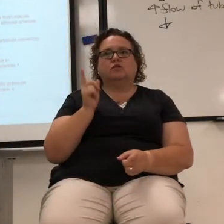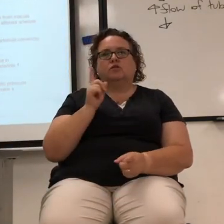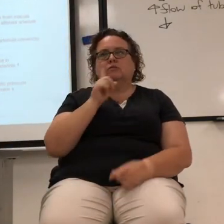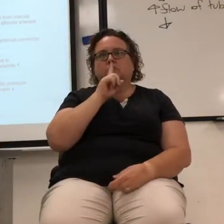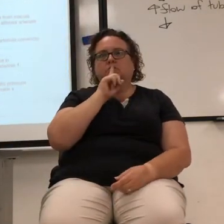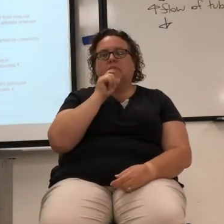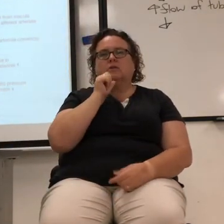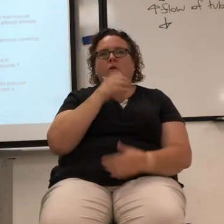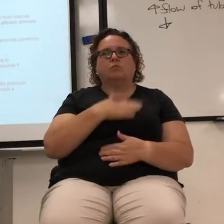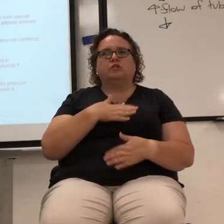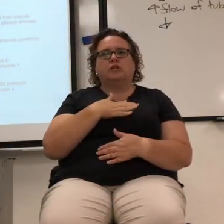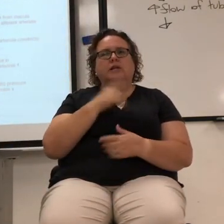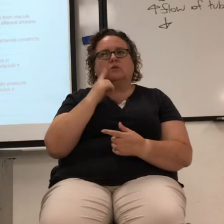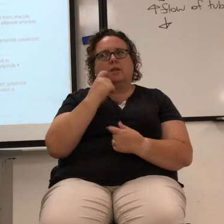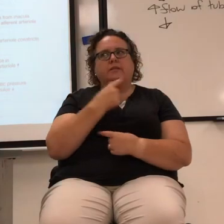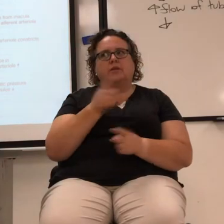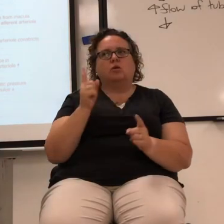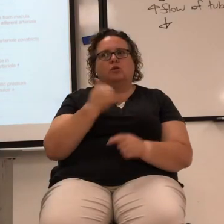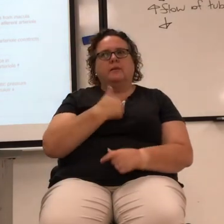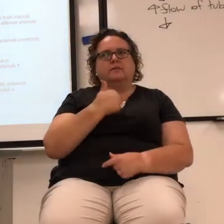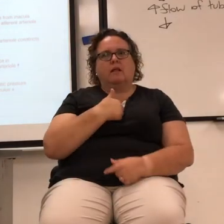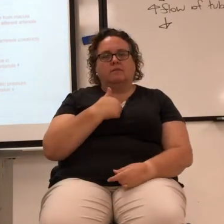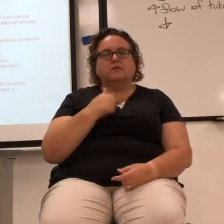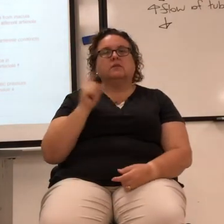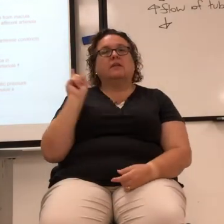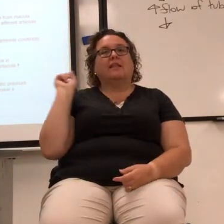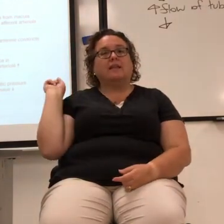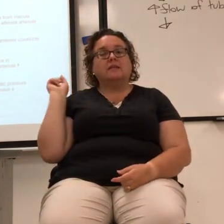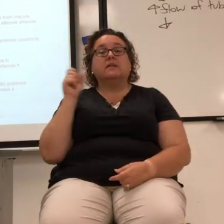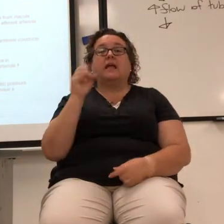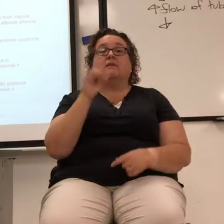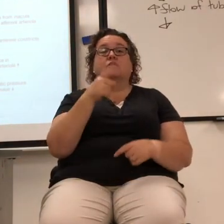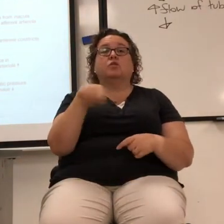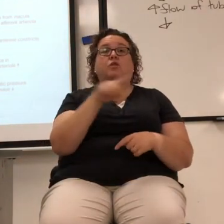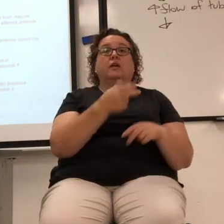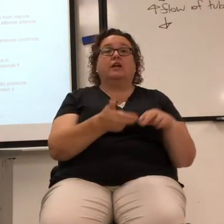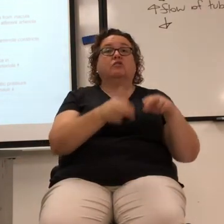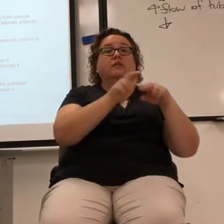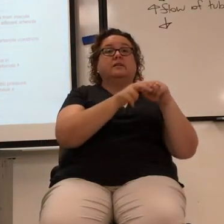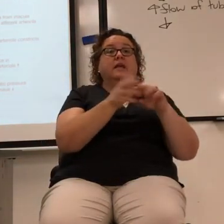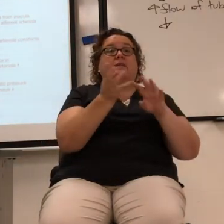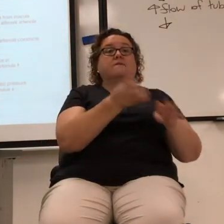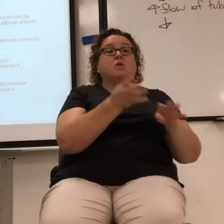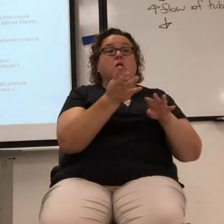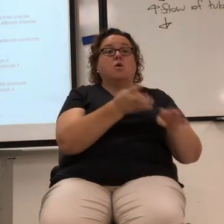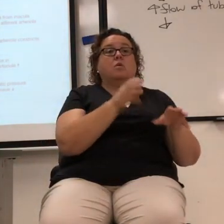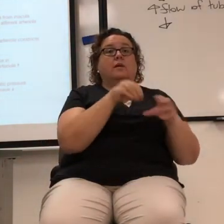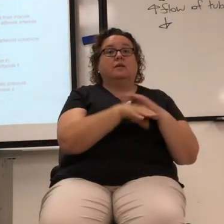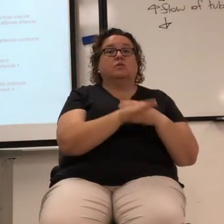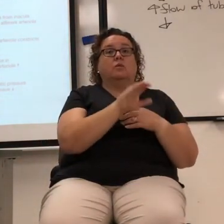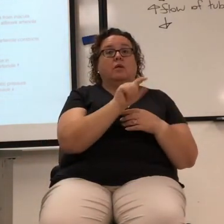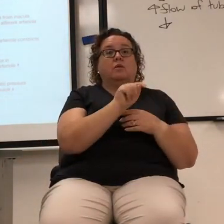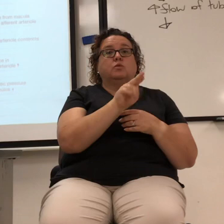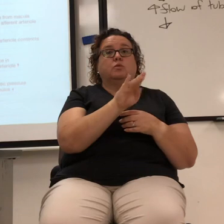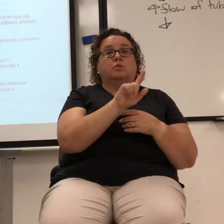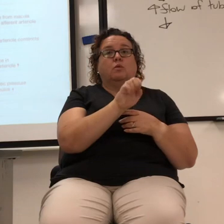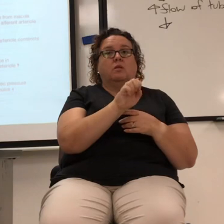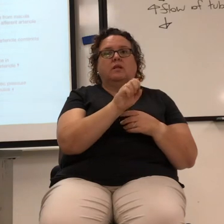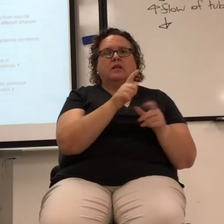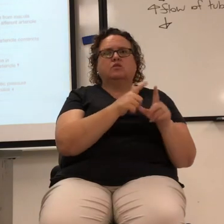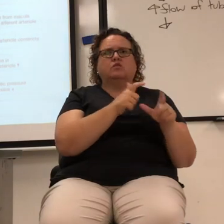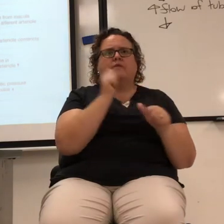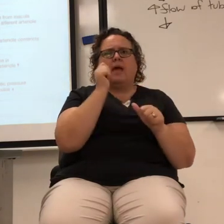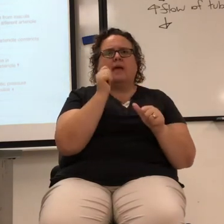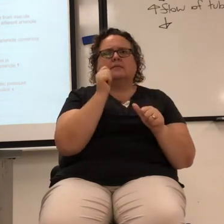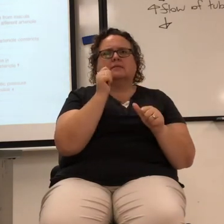appreciate this, so let me tell you. If you're increasing the flow in the tubule, it's too